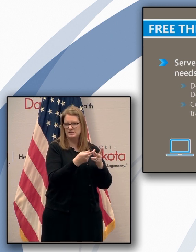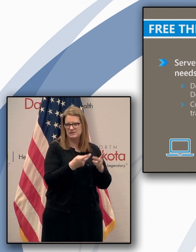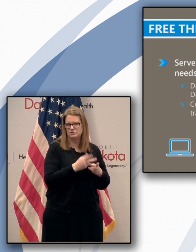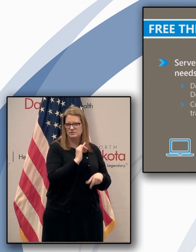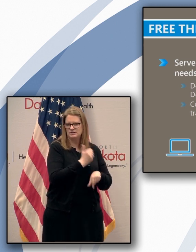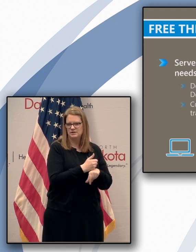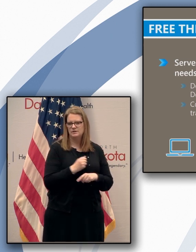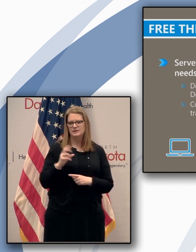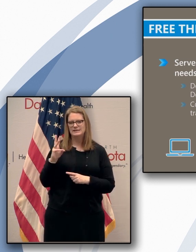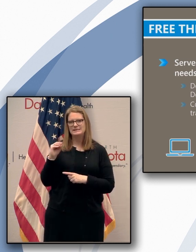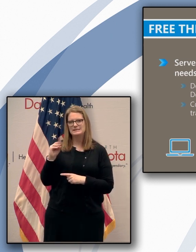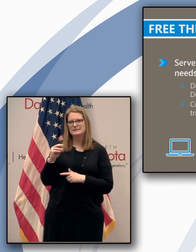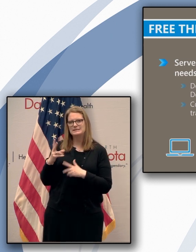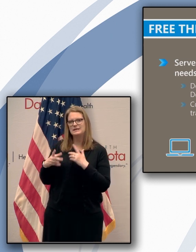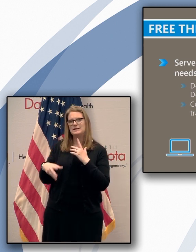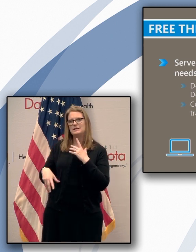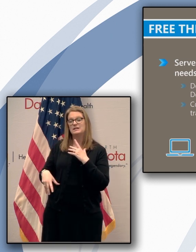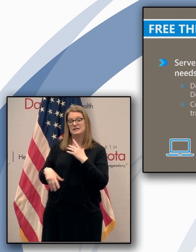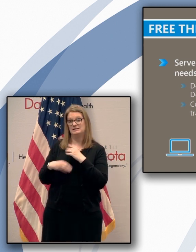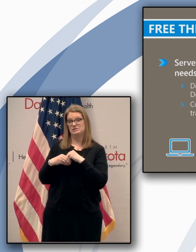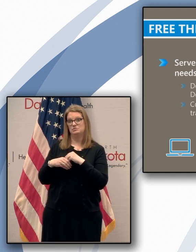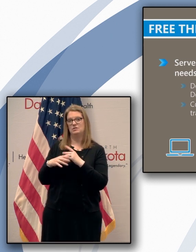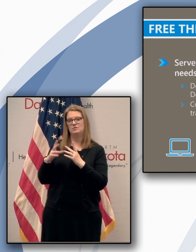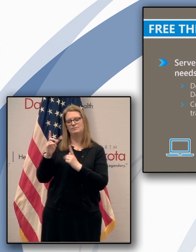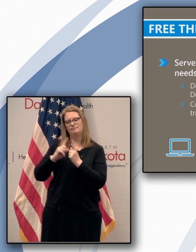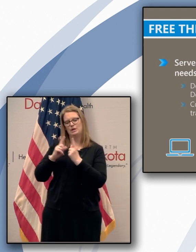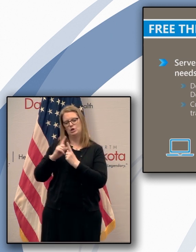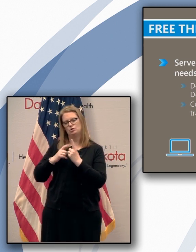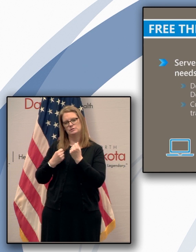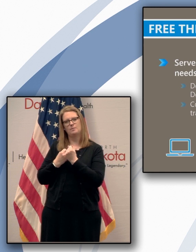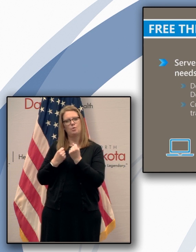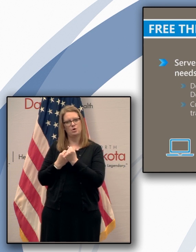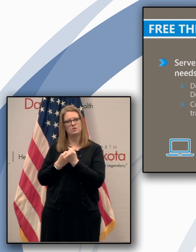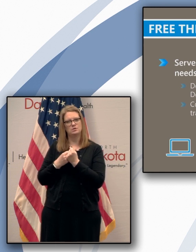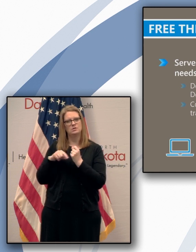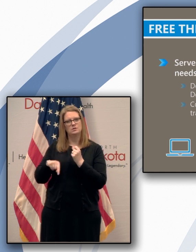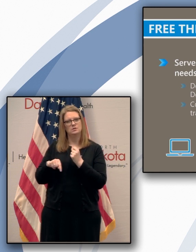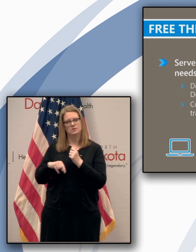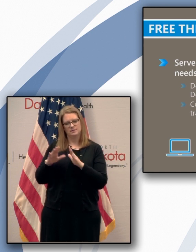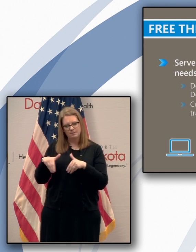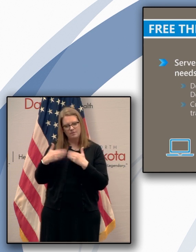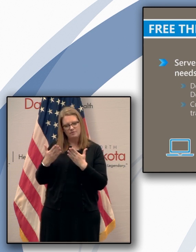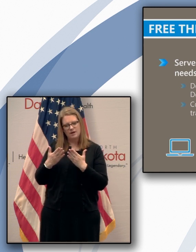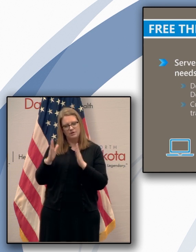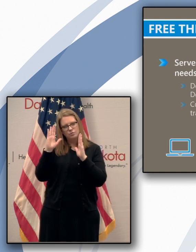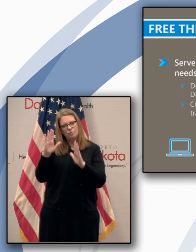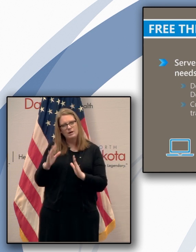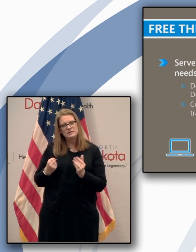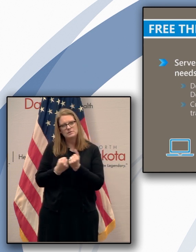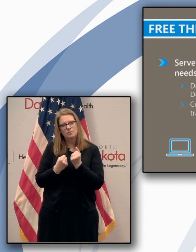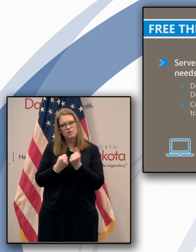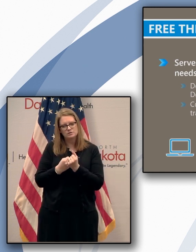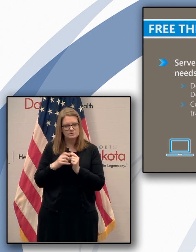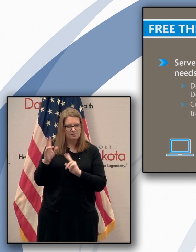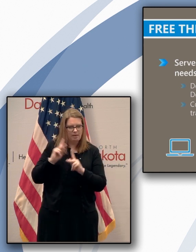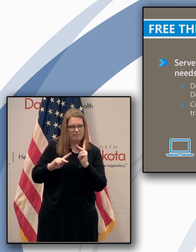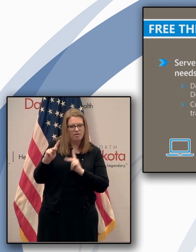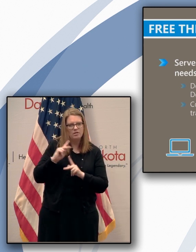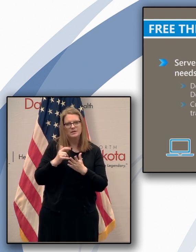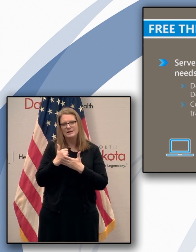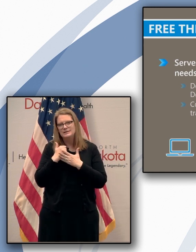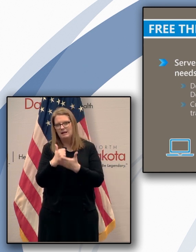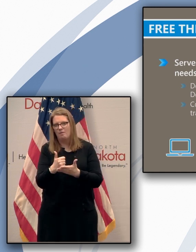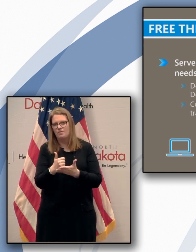60 plus peer support specialists continue to deliver during this crisis great services and supports to assistant participants to help